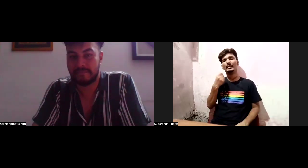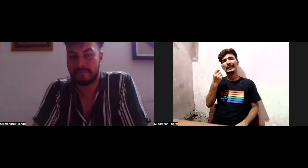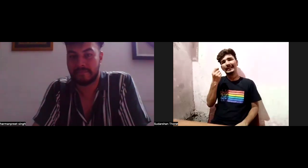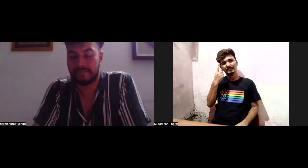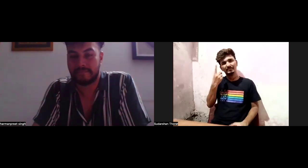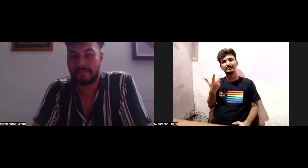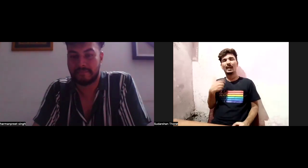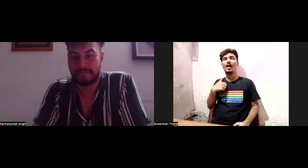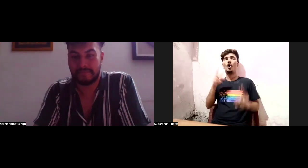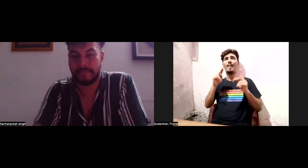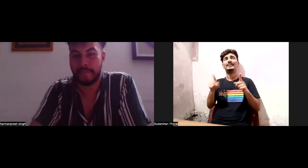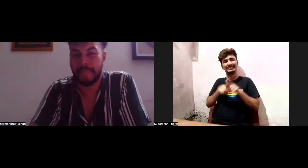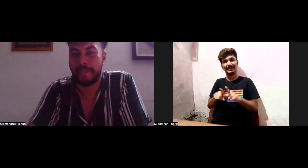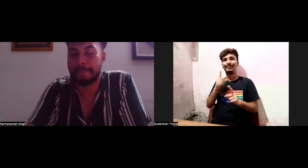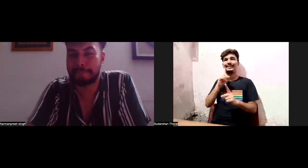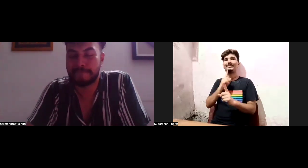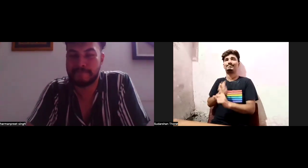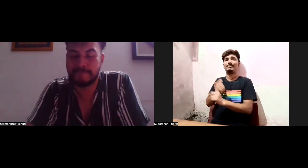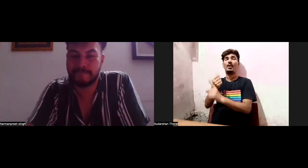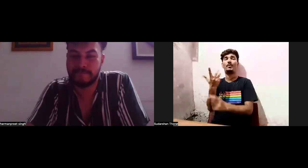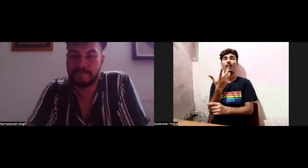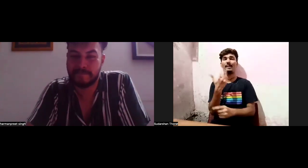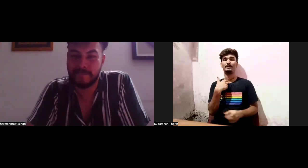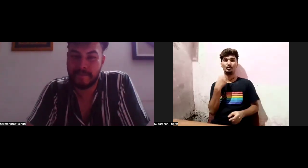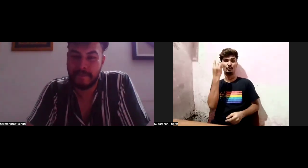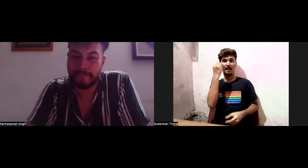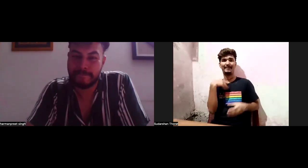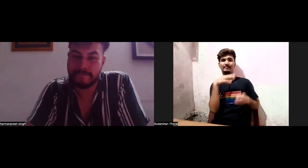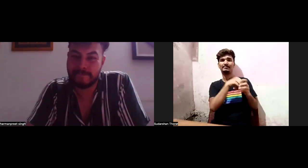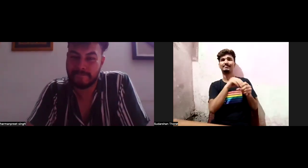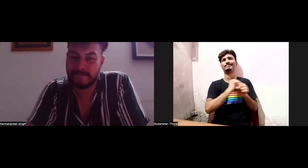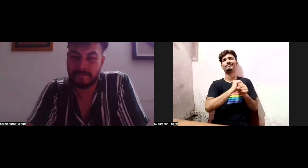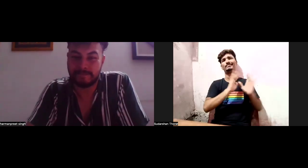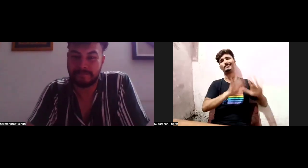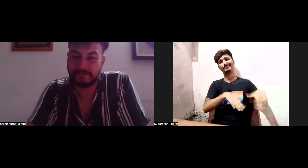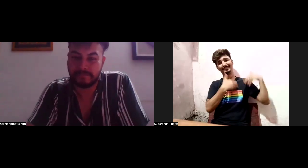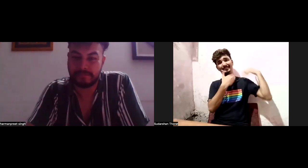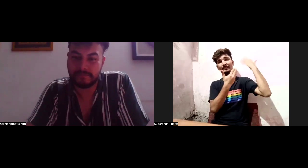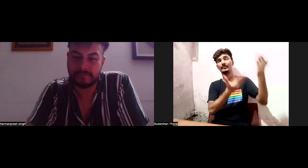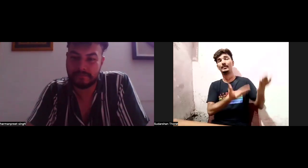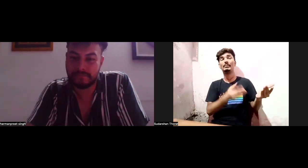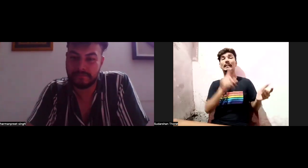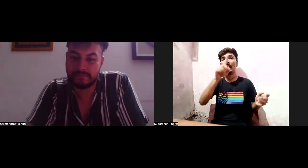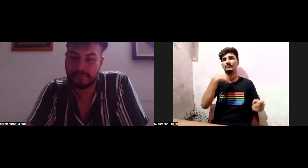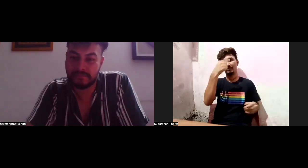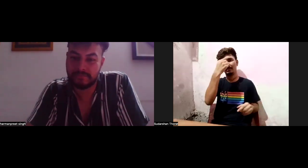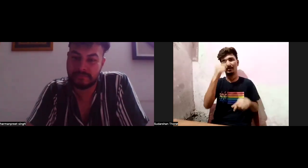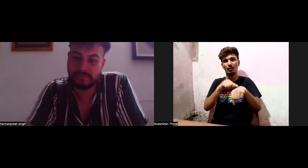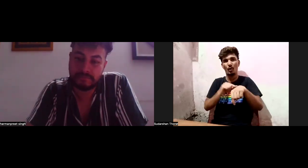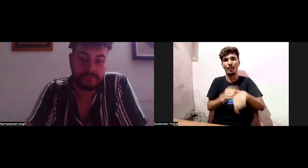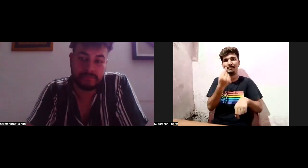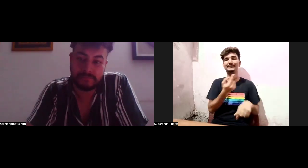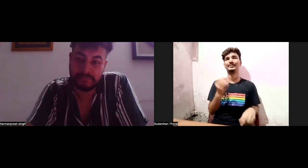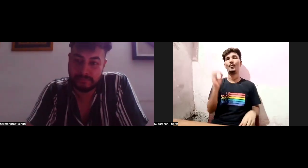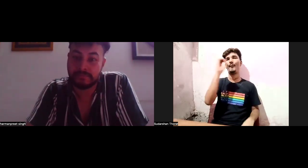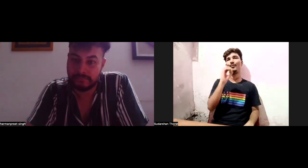Why? So that's how I understood that, yeah, they are not aware. We need to do the advocacy work. So I've seen